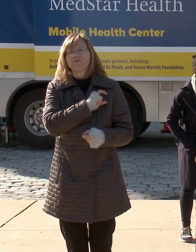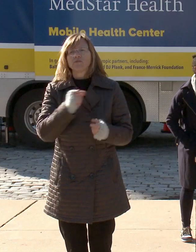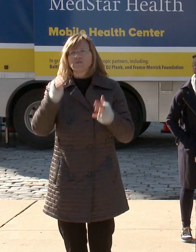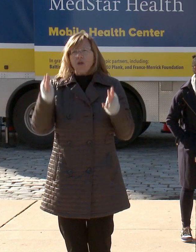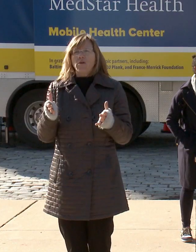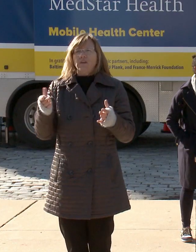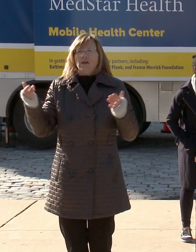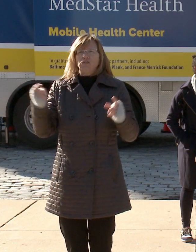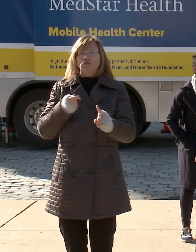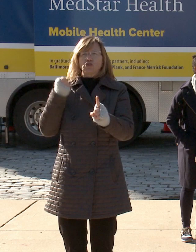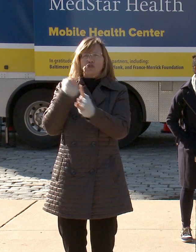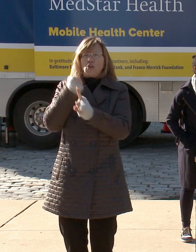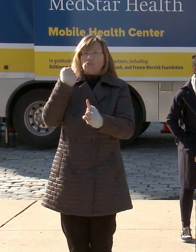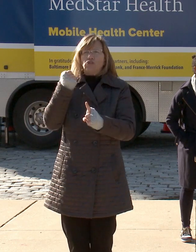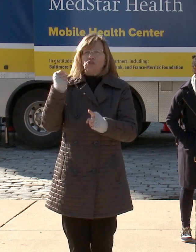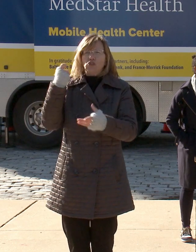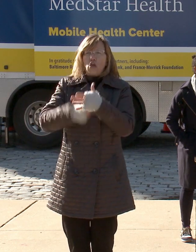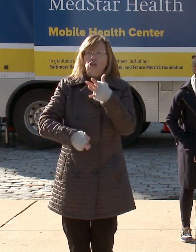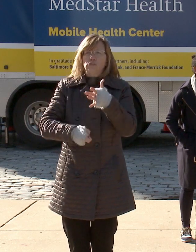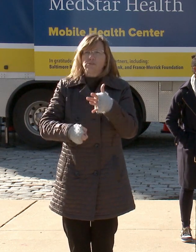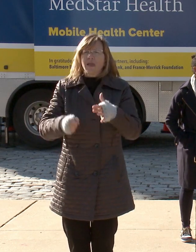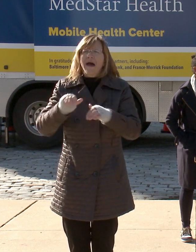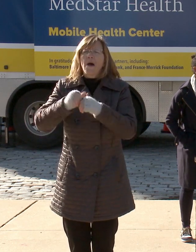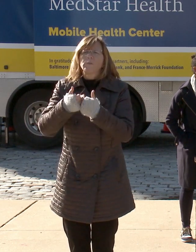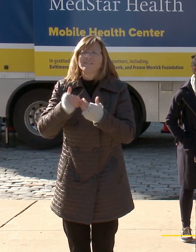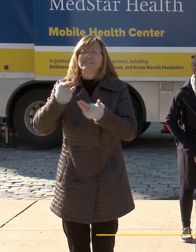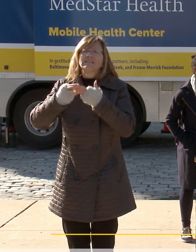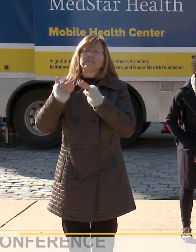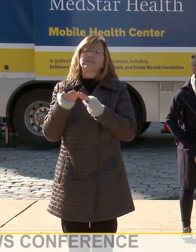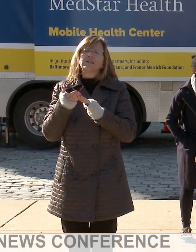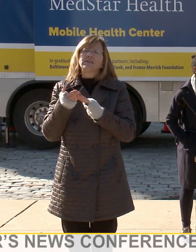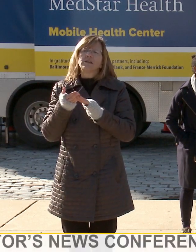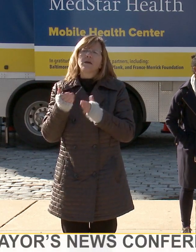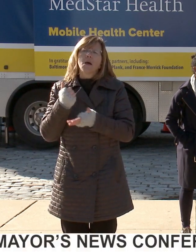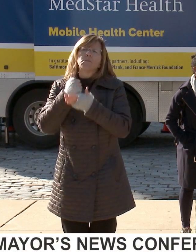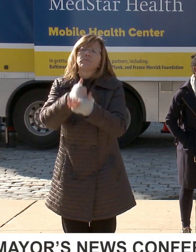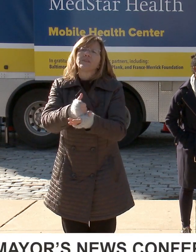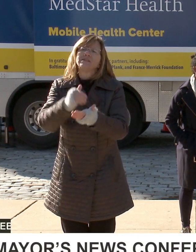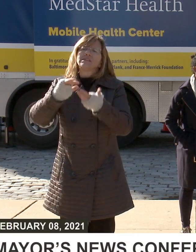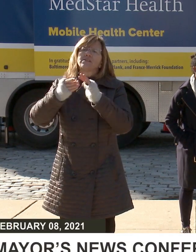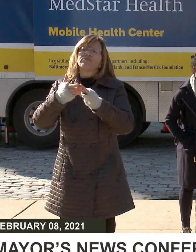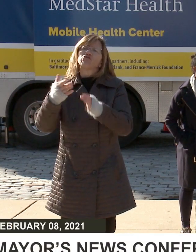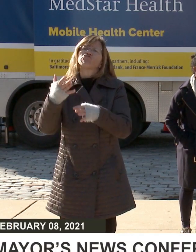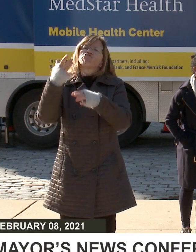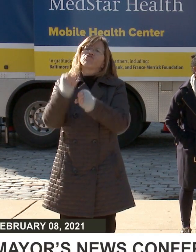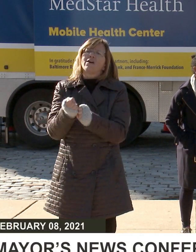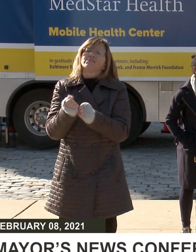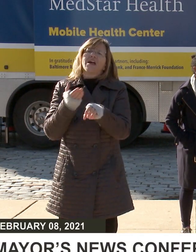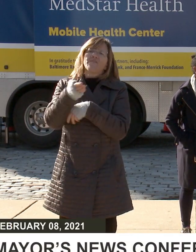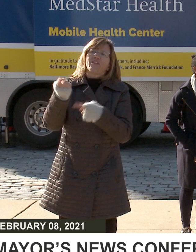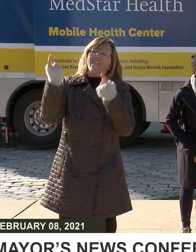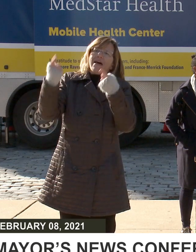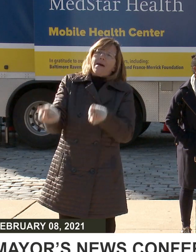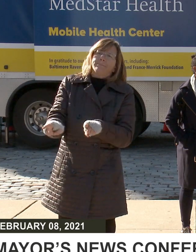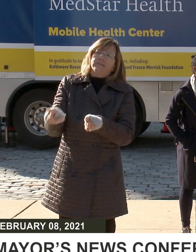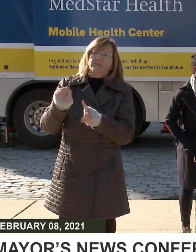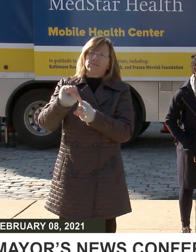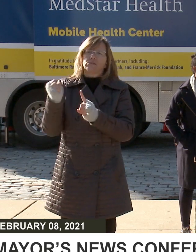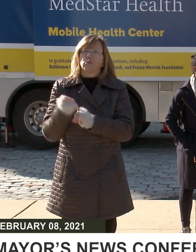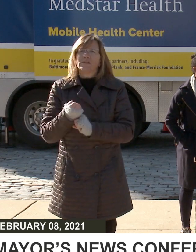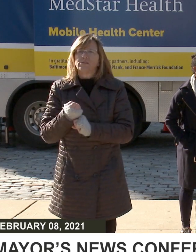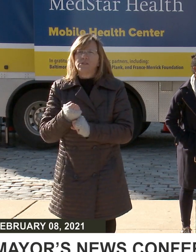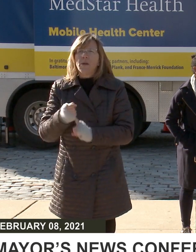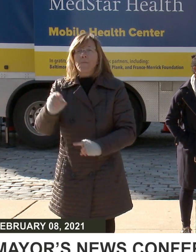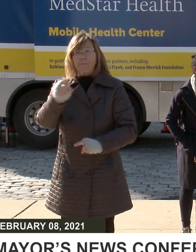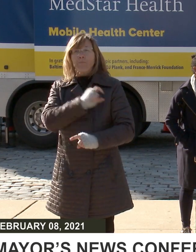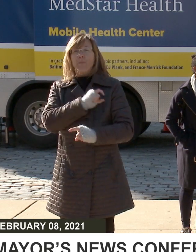charges? How will the city continue to build public trust following an incident like that? Well, again, I think let me first thank the police commissioner and his